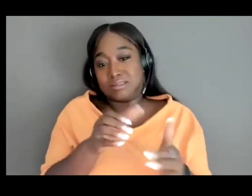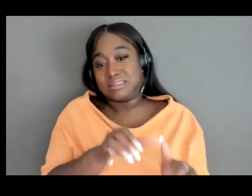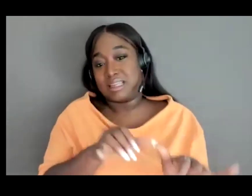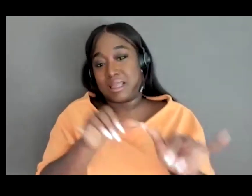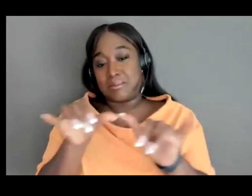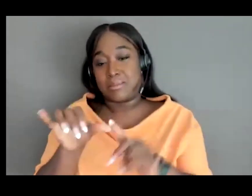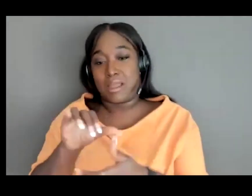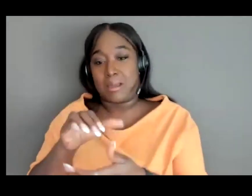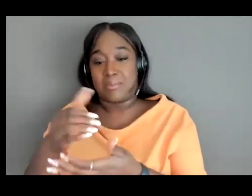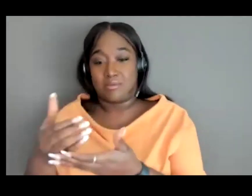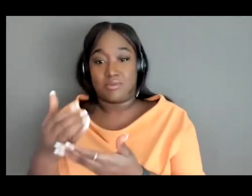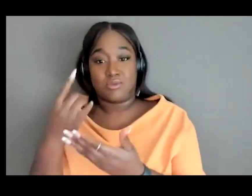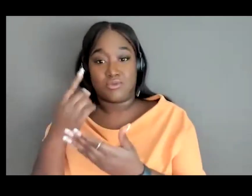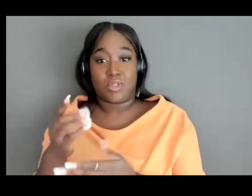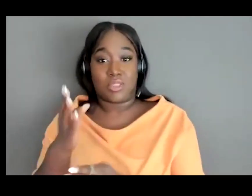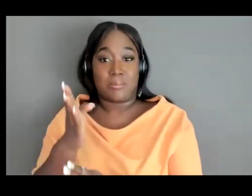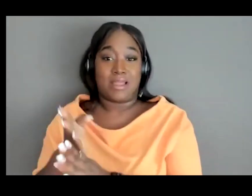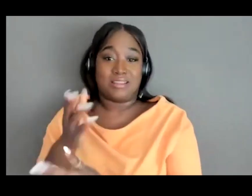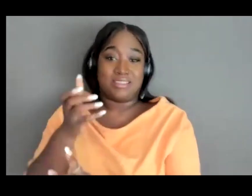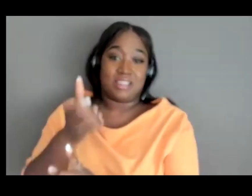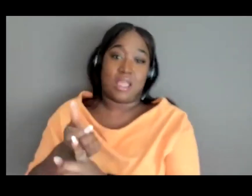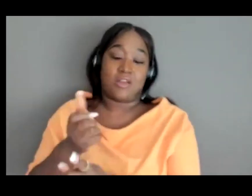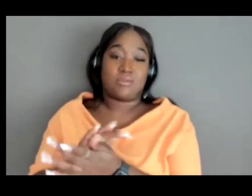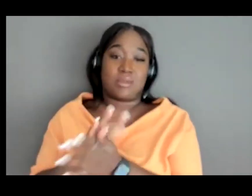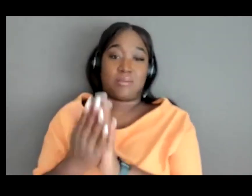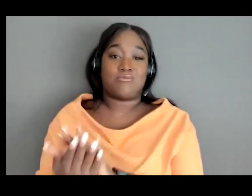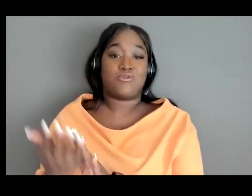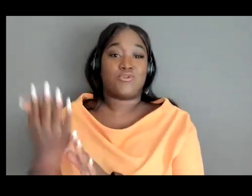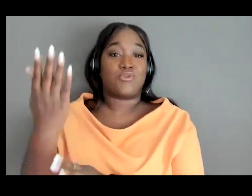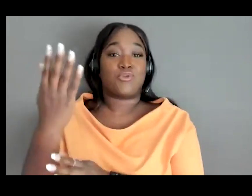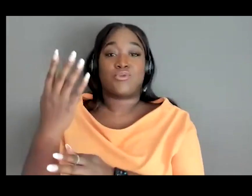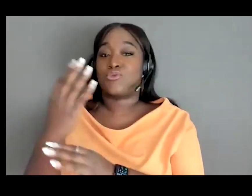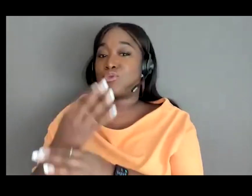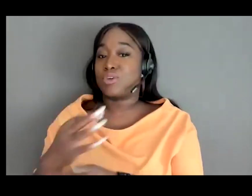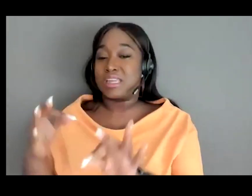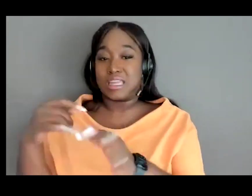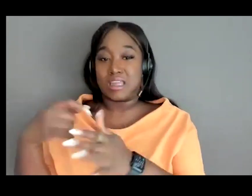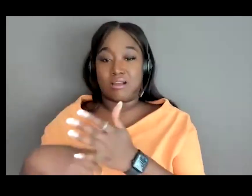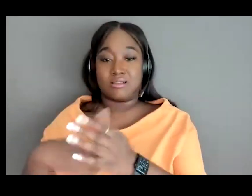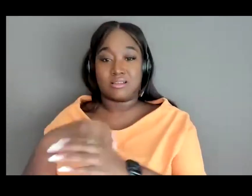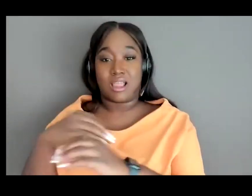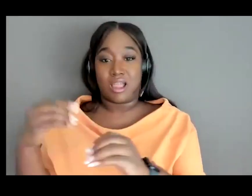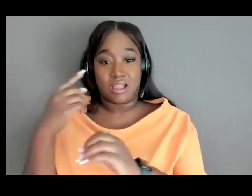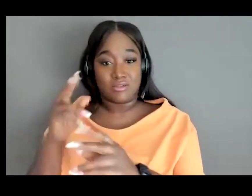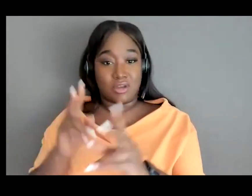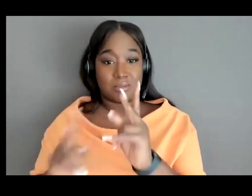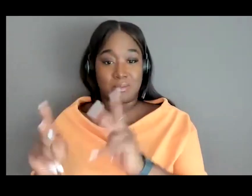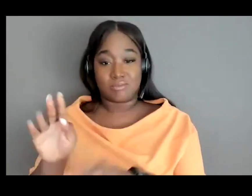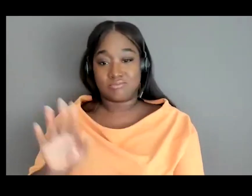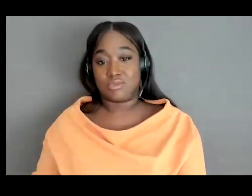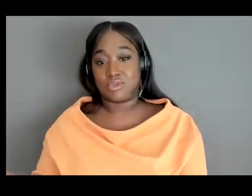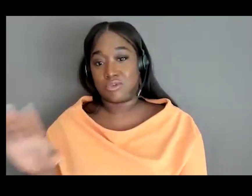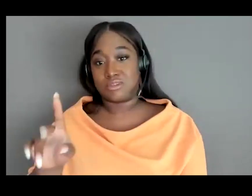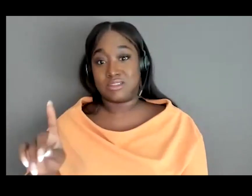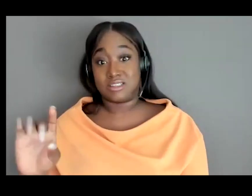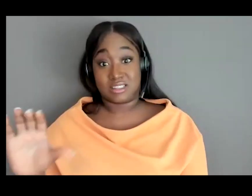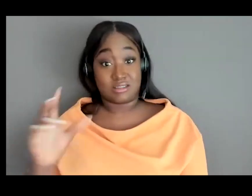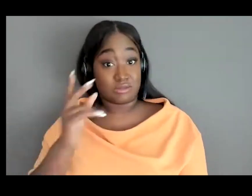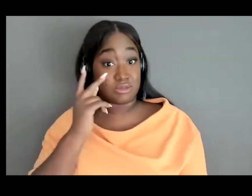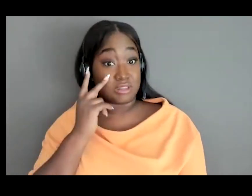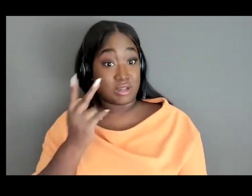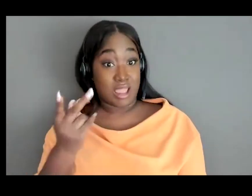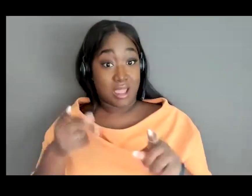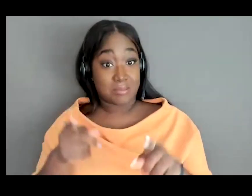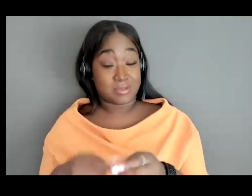the bus free for everyone in DC. So let's look at what happens if we put the free bus in. And now we